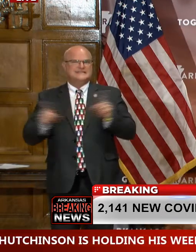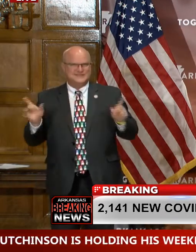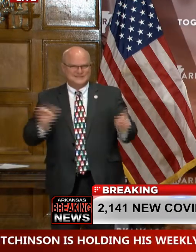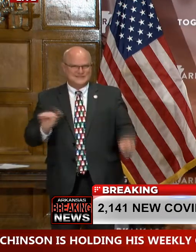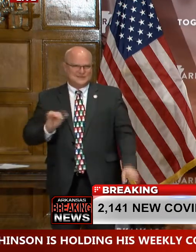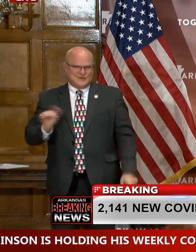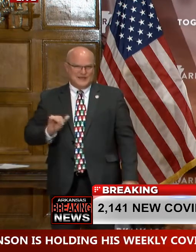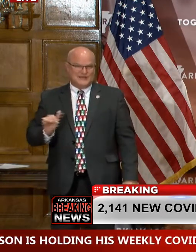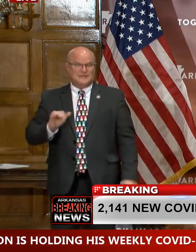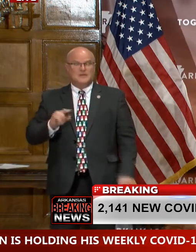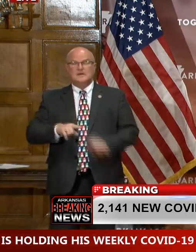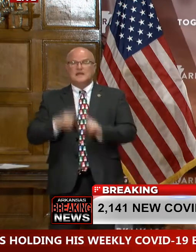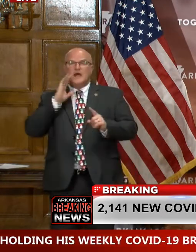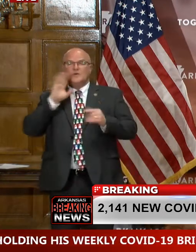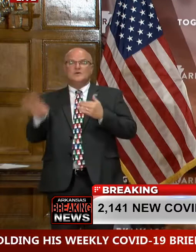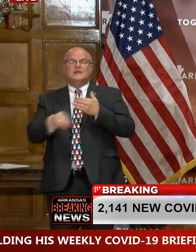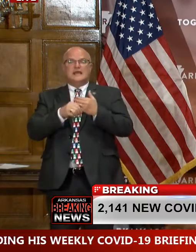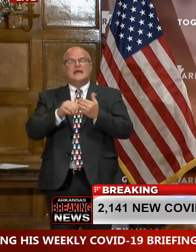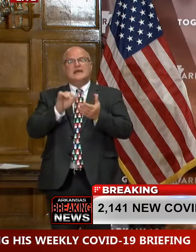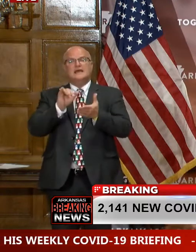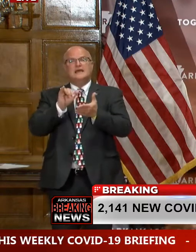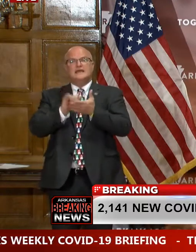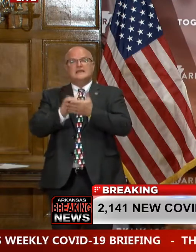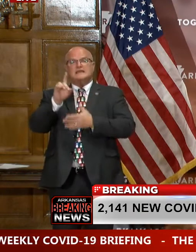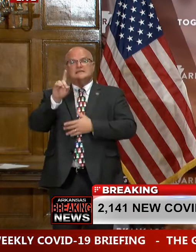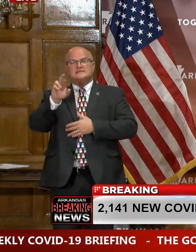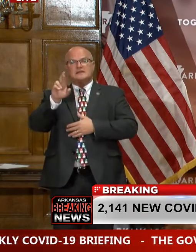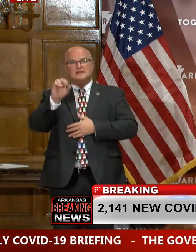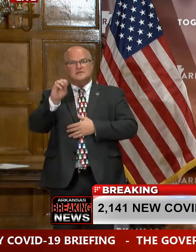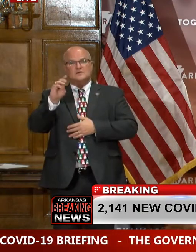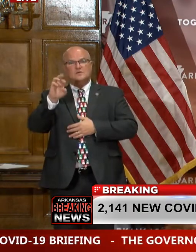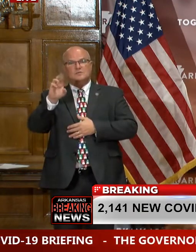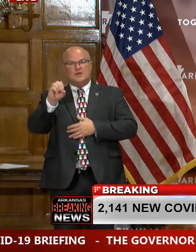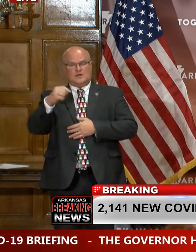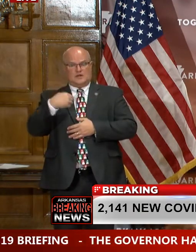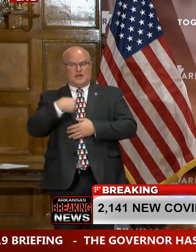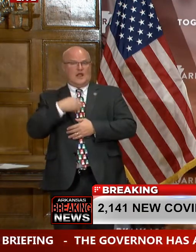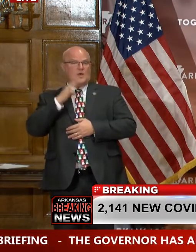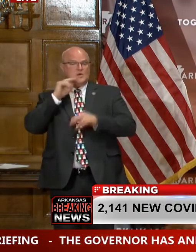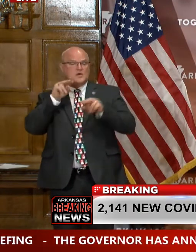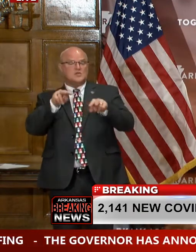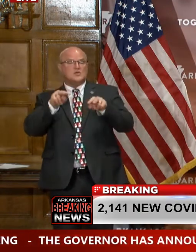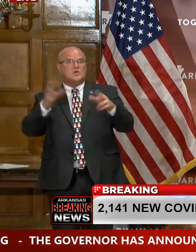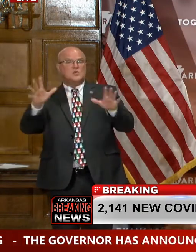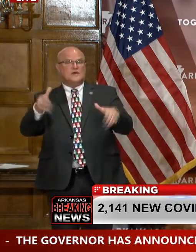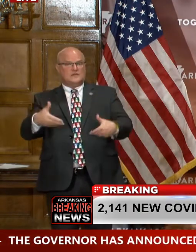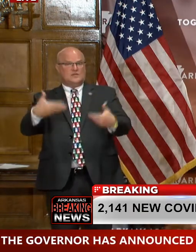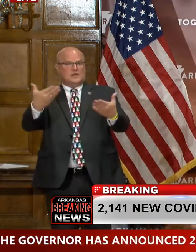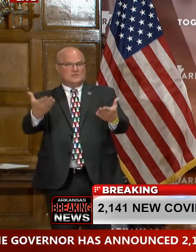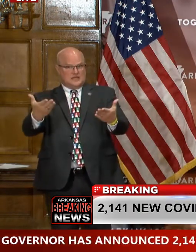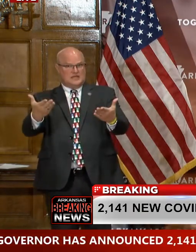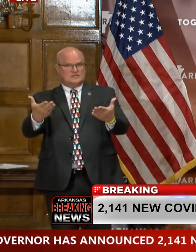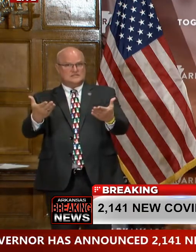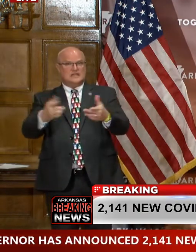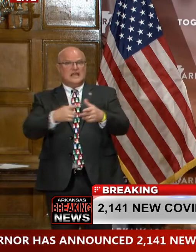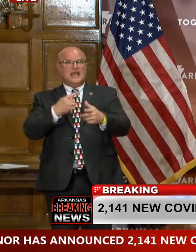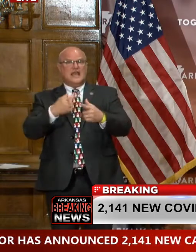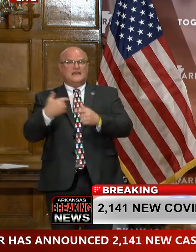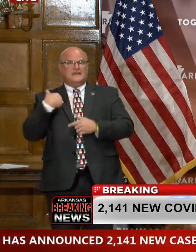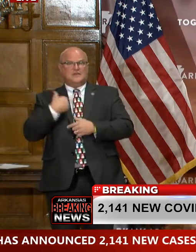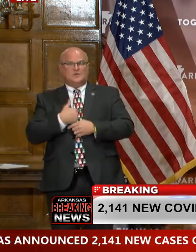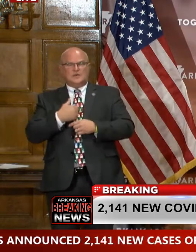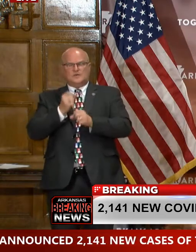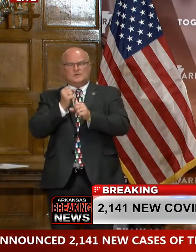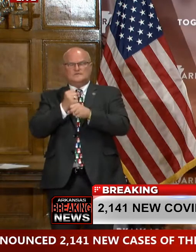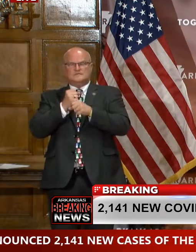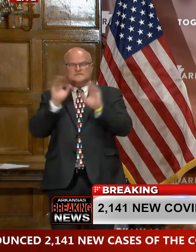well. But I would add that Dr. Romero and I will look at what their recommendations are, and then we will